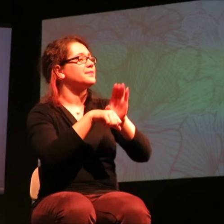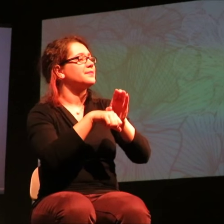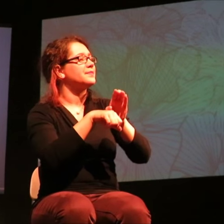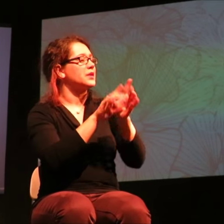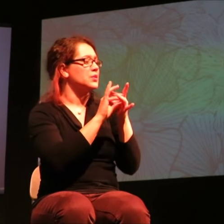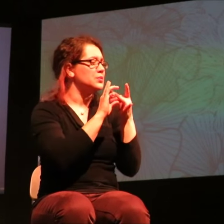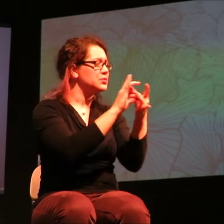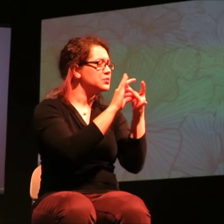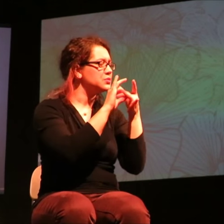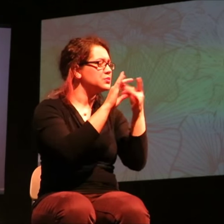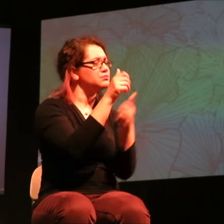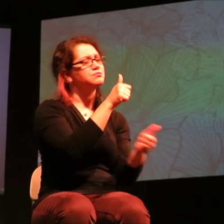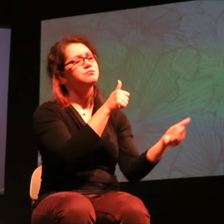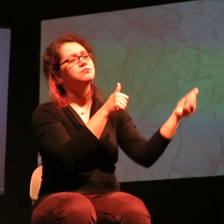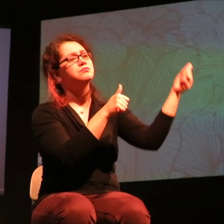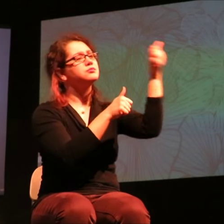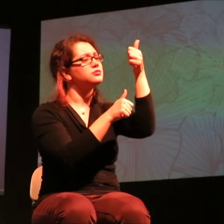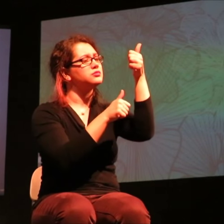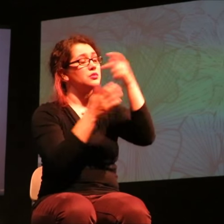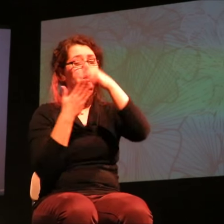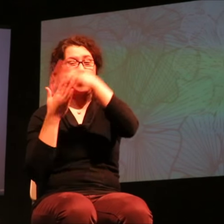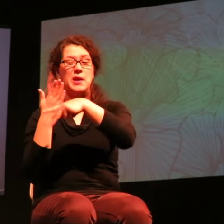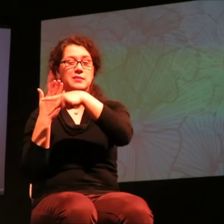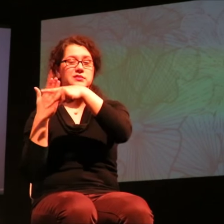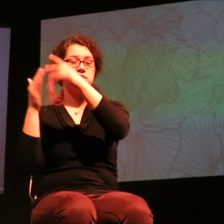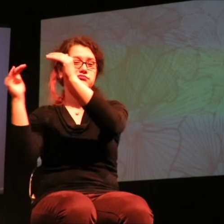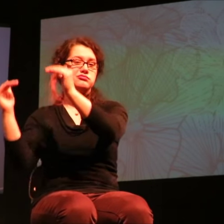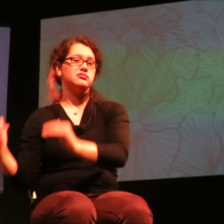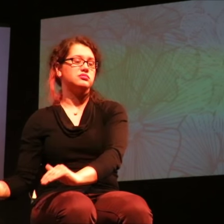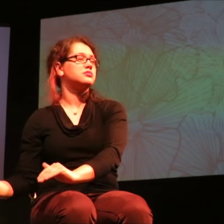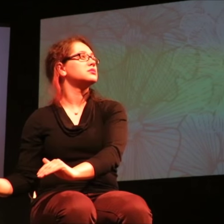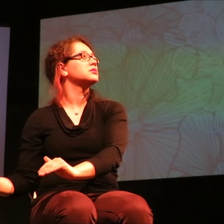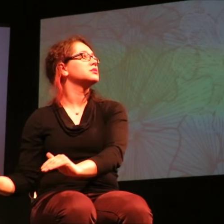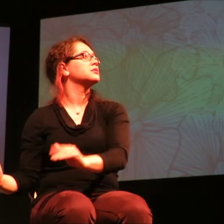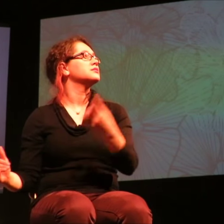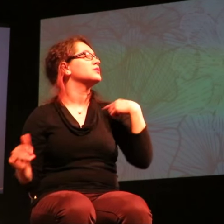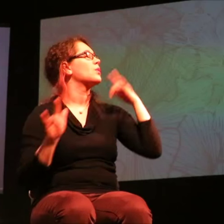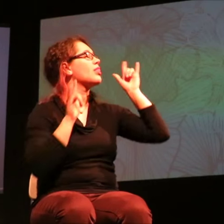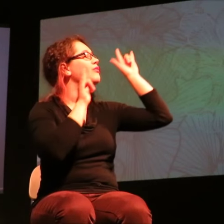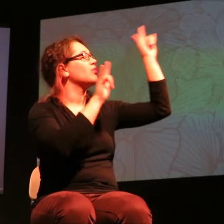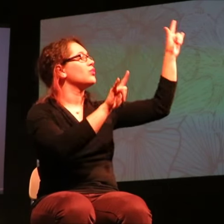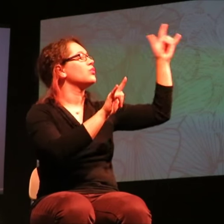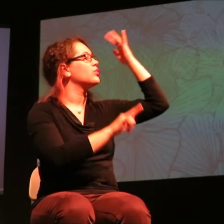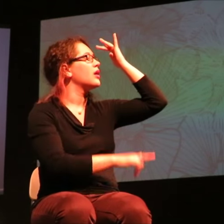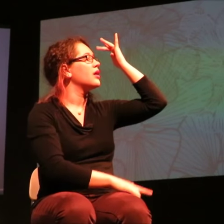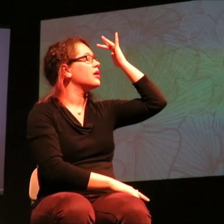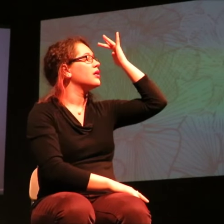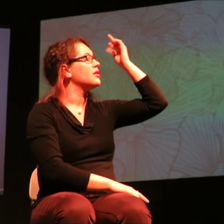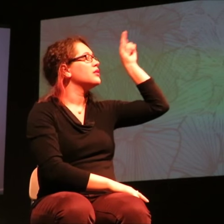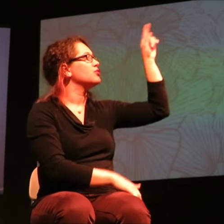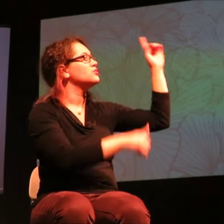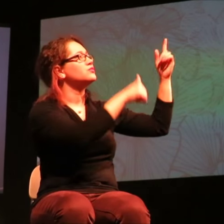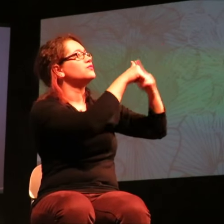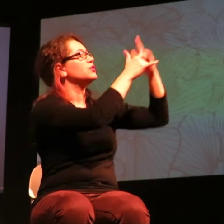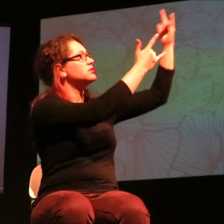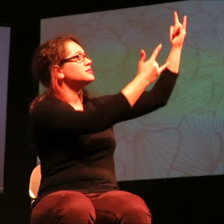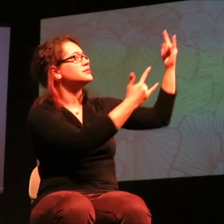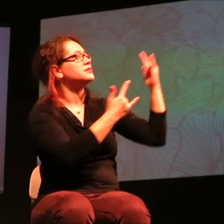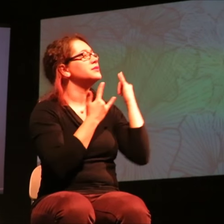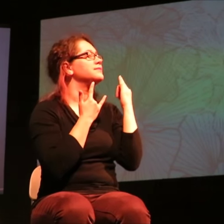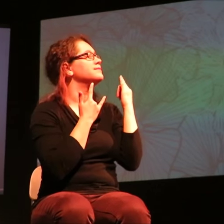relationships matter more than programs. God, we love you. And the only reason we love you is because you first loved